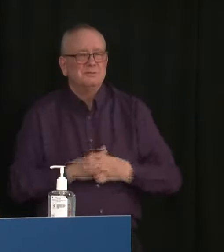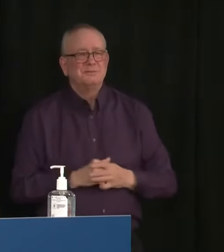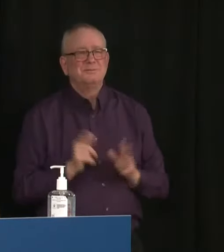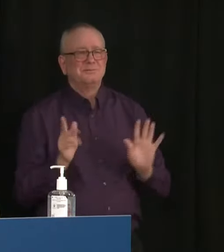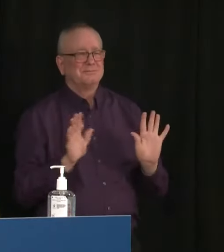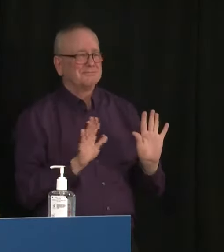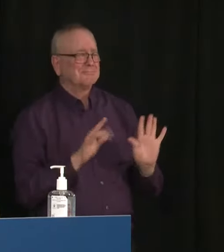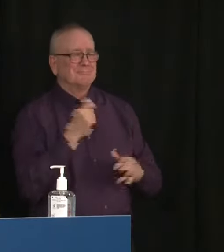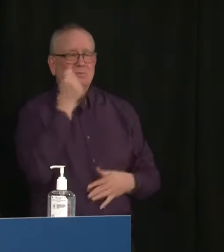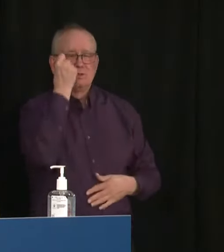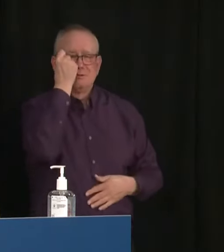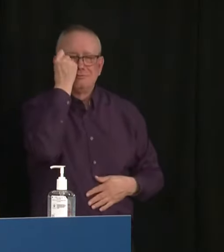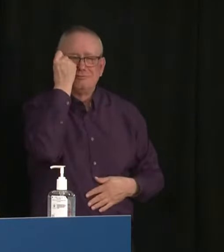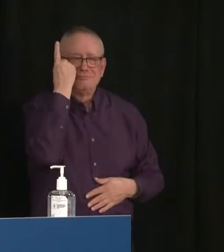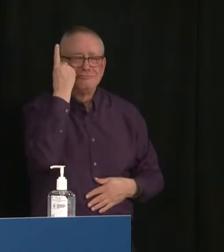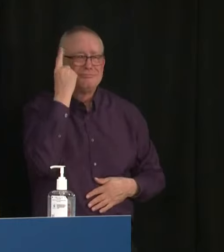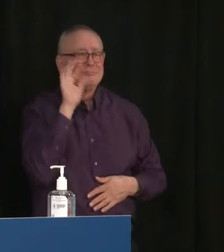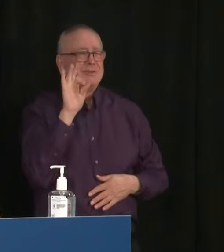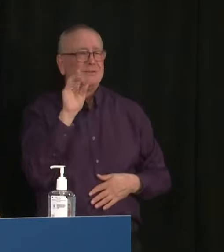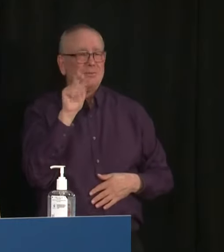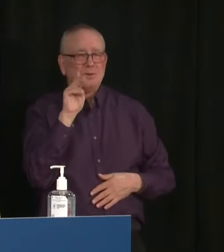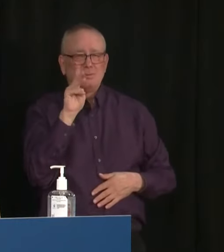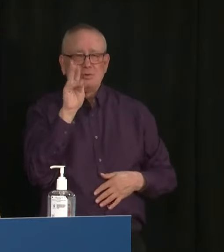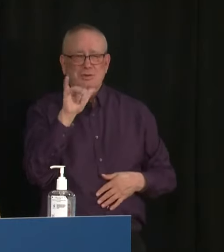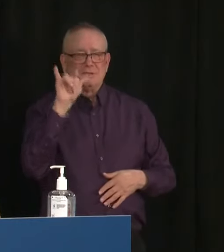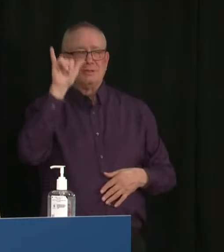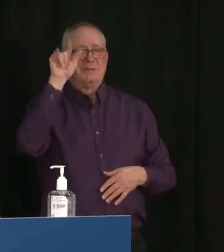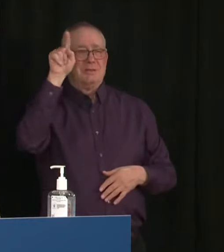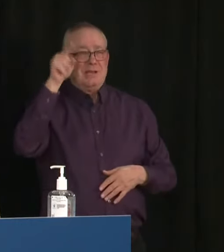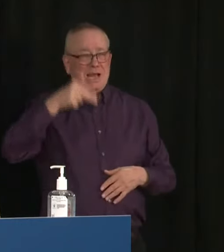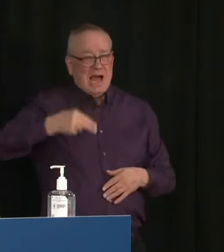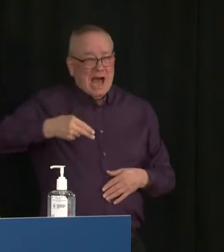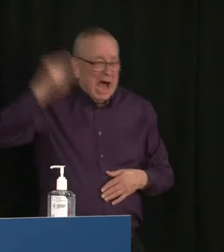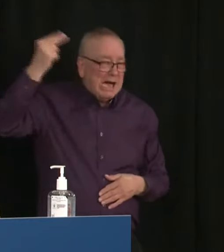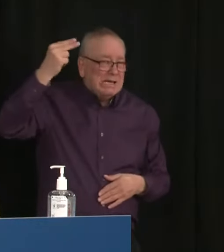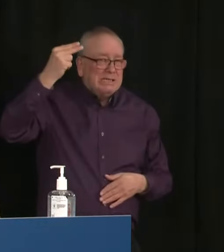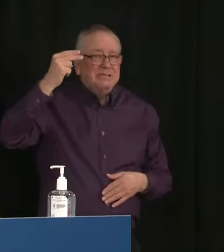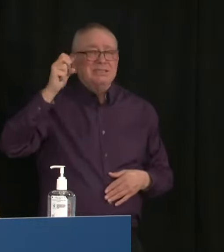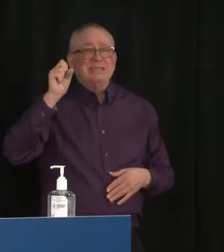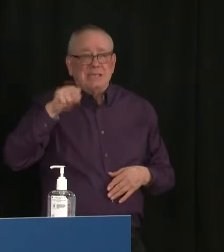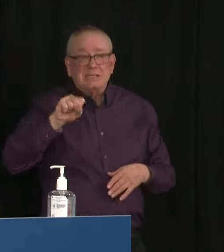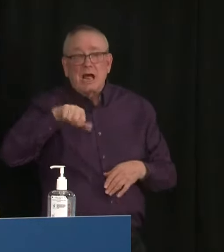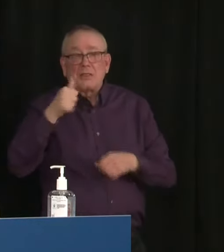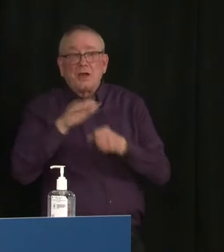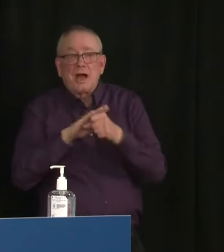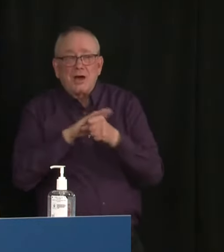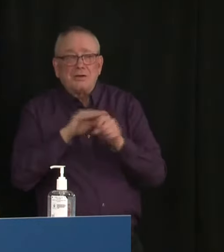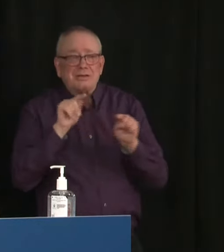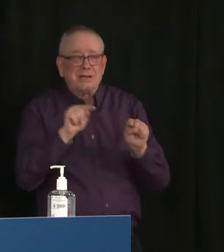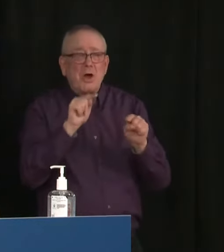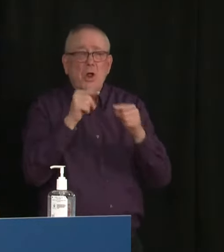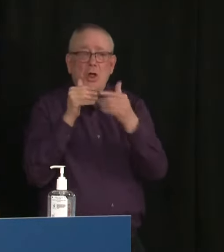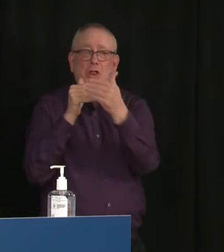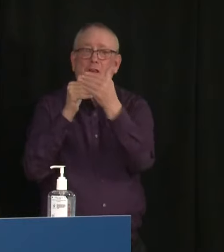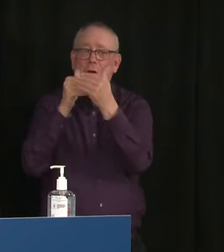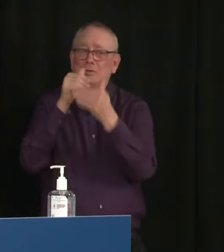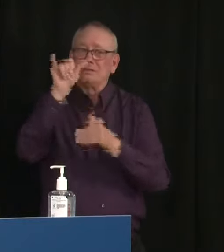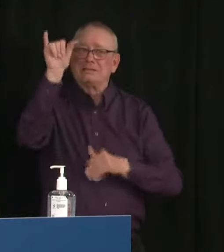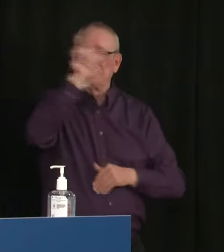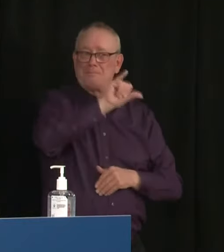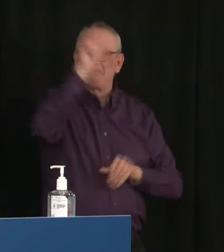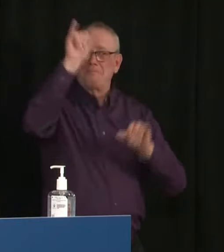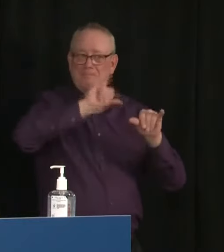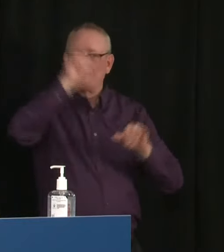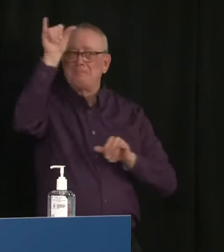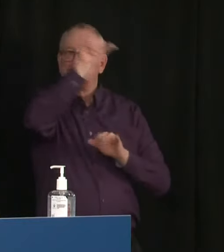are quite close to it. And so what we're looking at again is the possibility of whether or